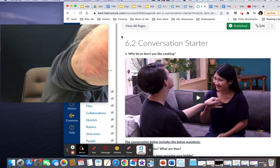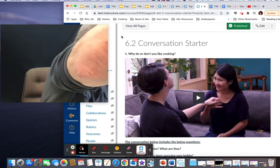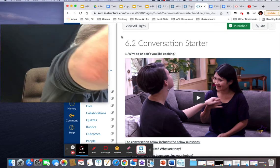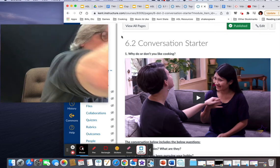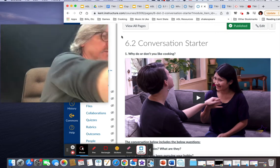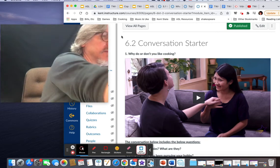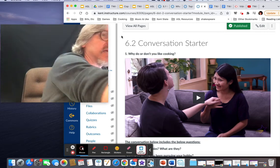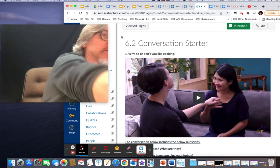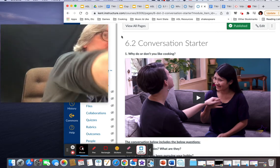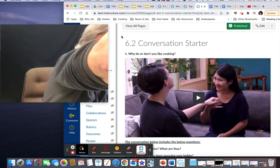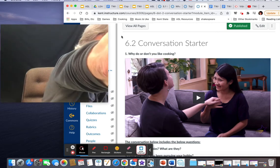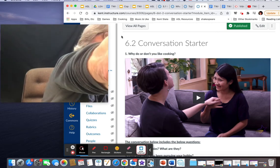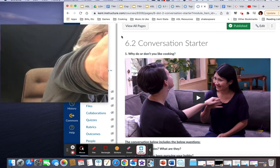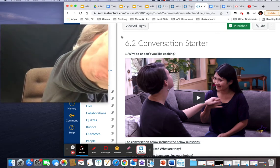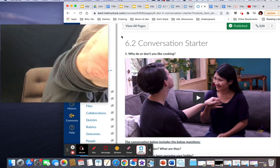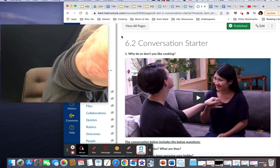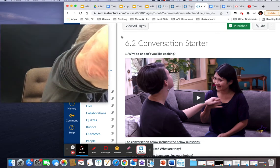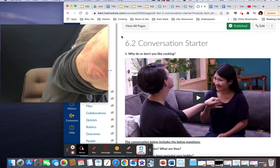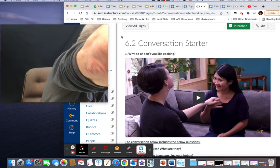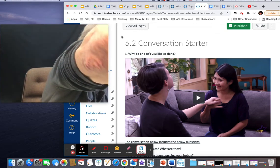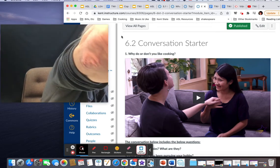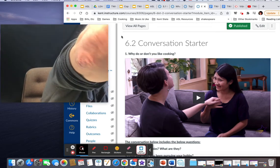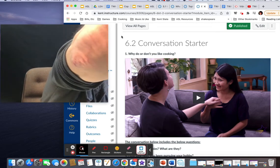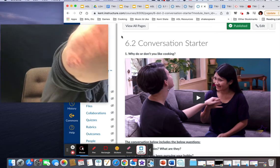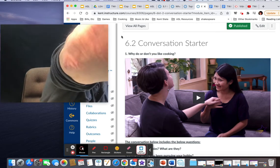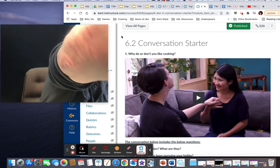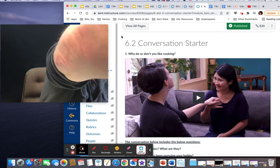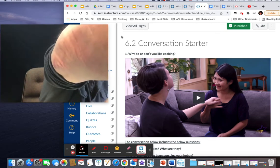Um, the assignments for 6.2